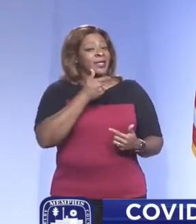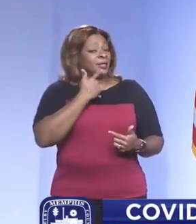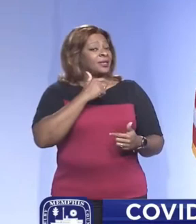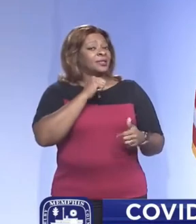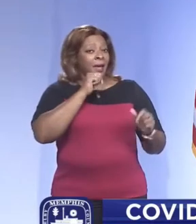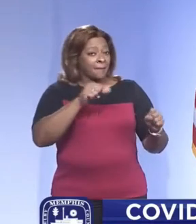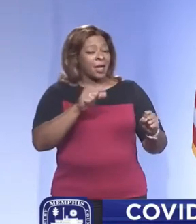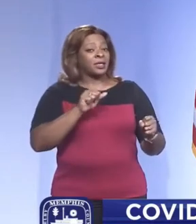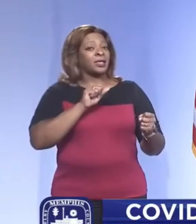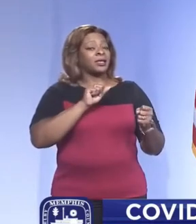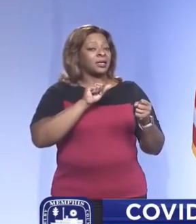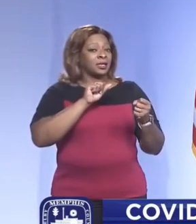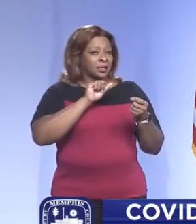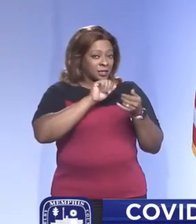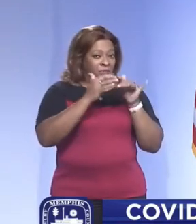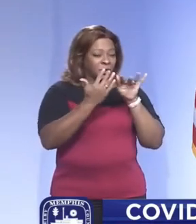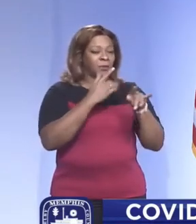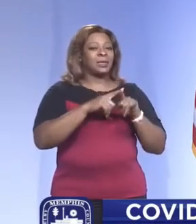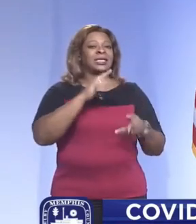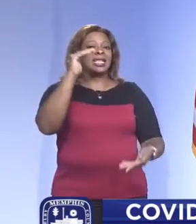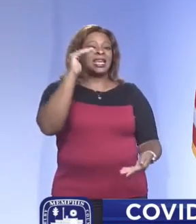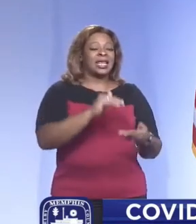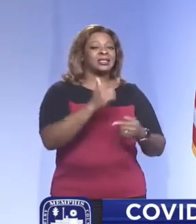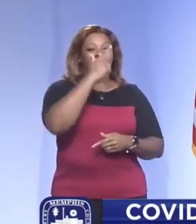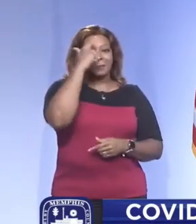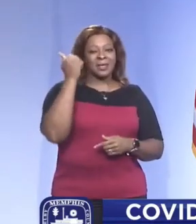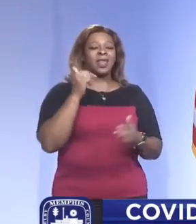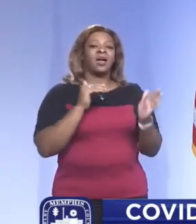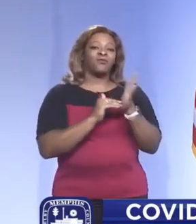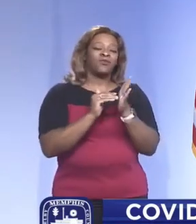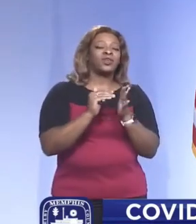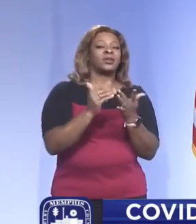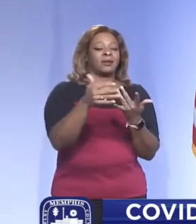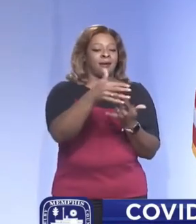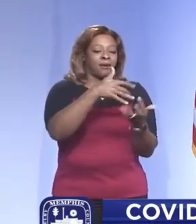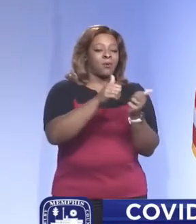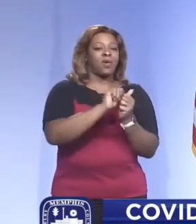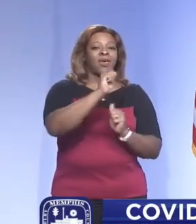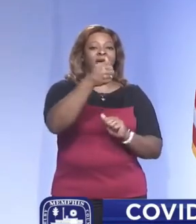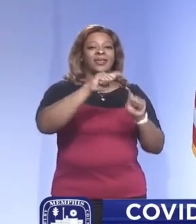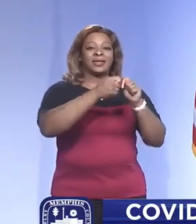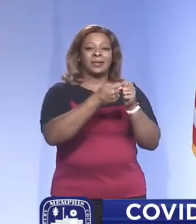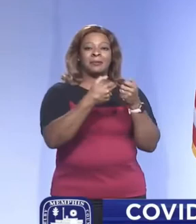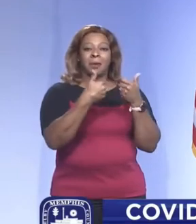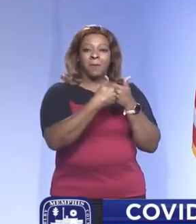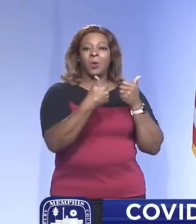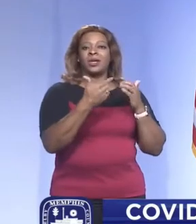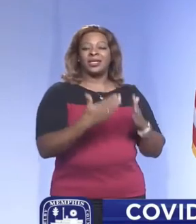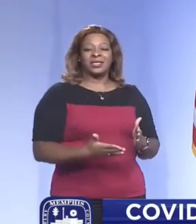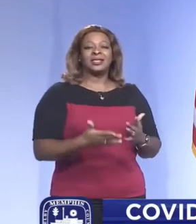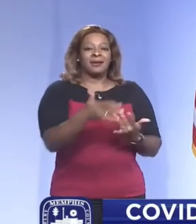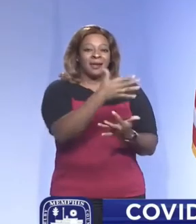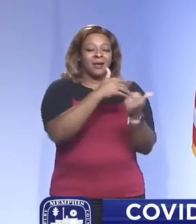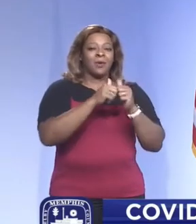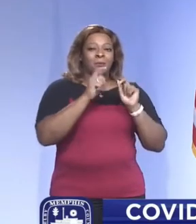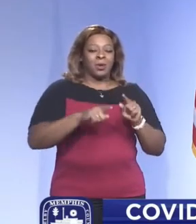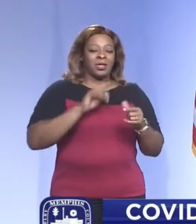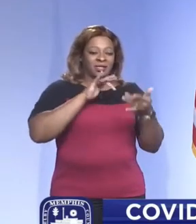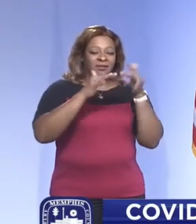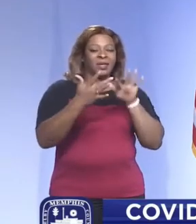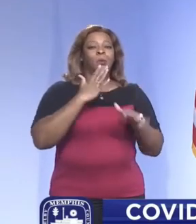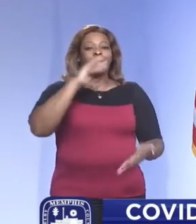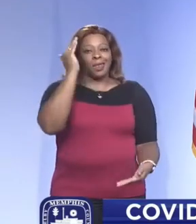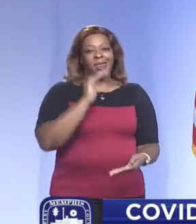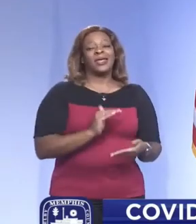but their exposure would be considered less just because the frequency of interaction and the duration of interaction with a person shedding is going to be